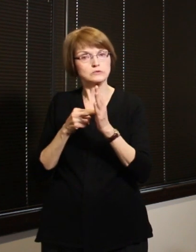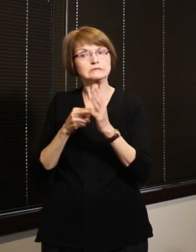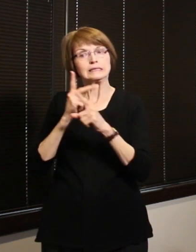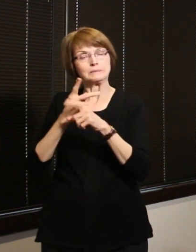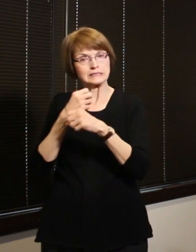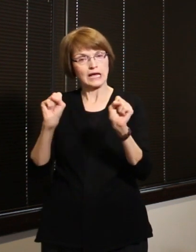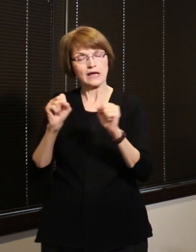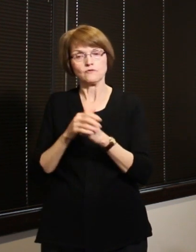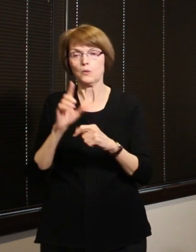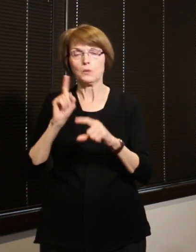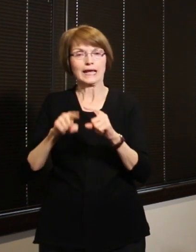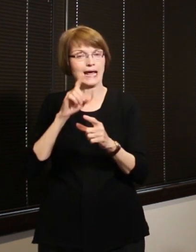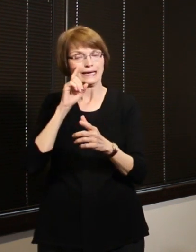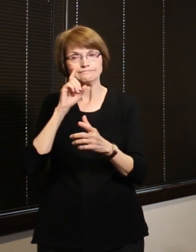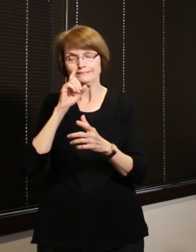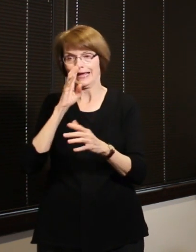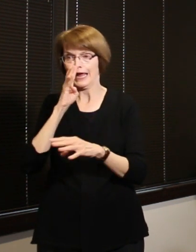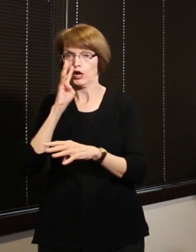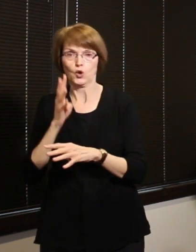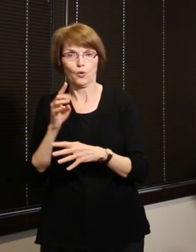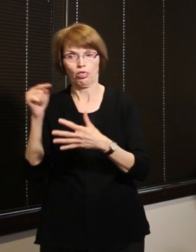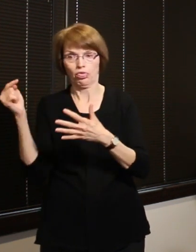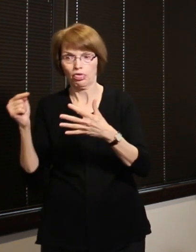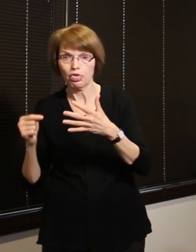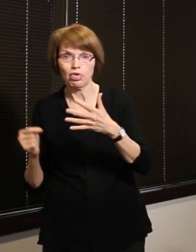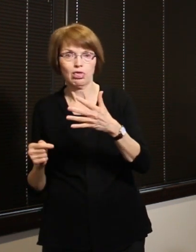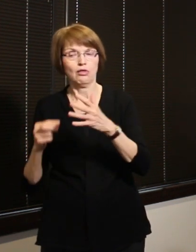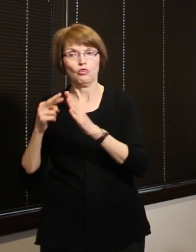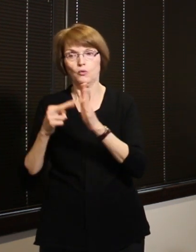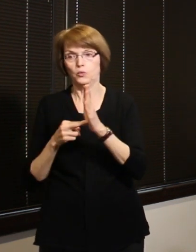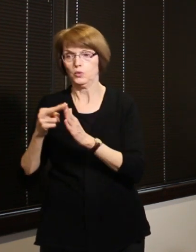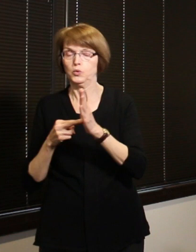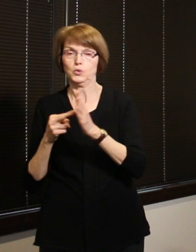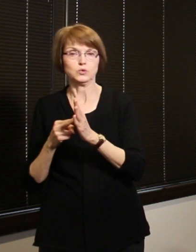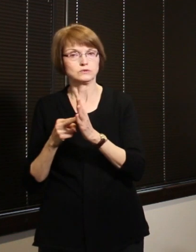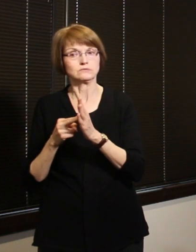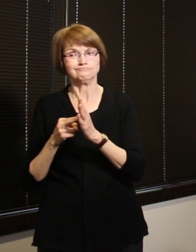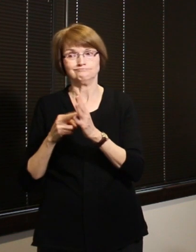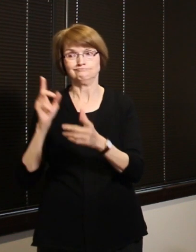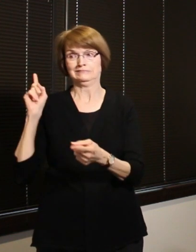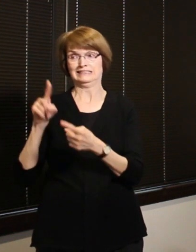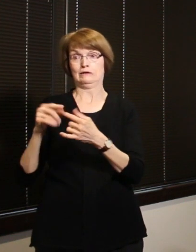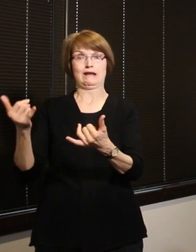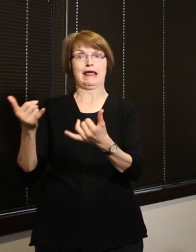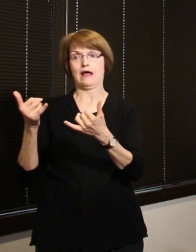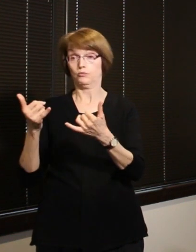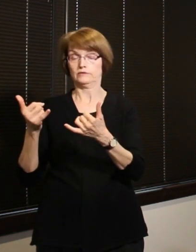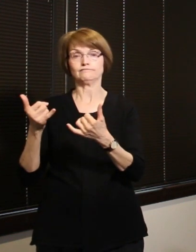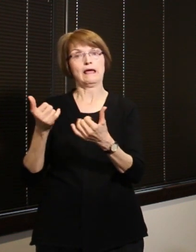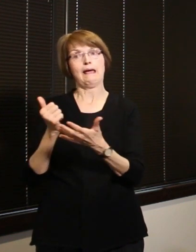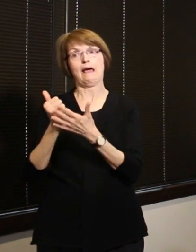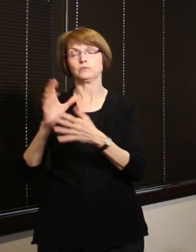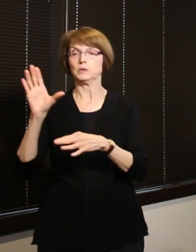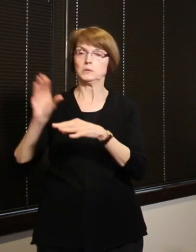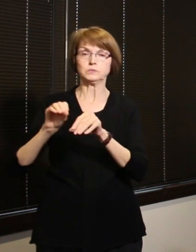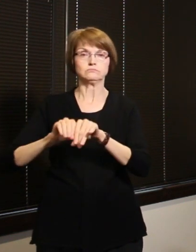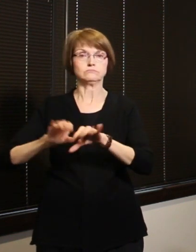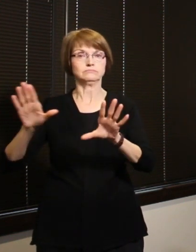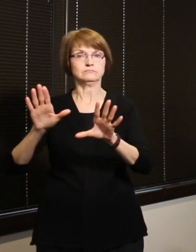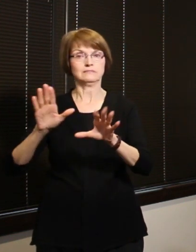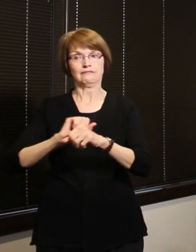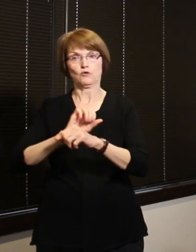ignore all of those steps that we've taken up until now to prevent the spread of the virus. And it's really, really important that